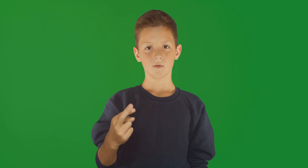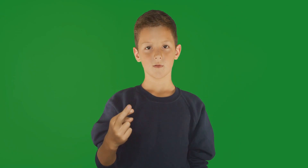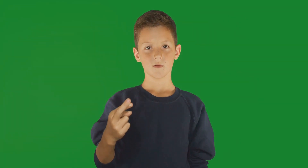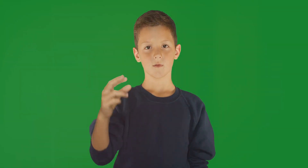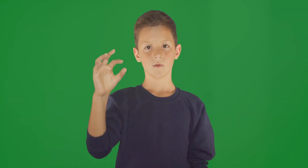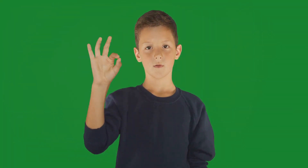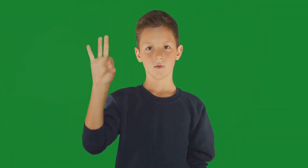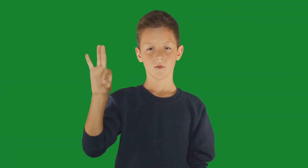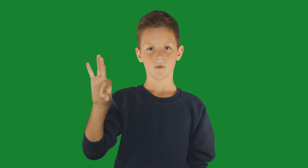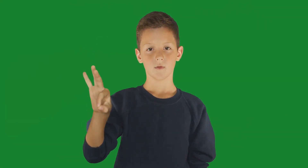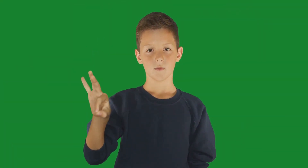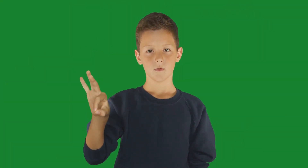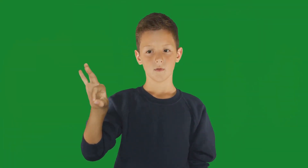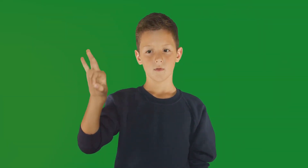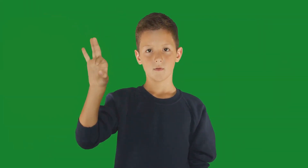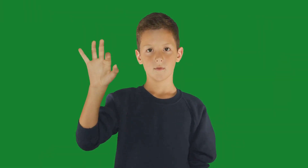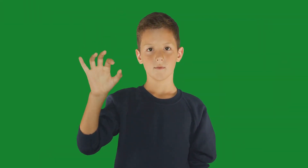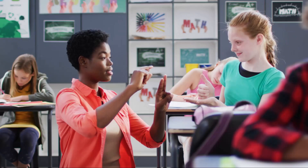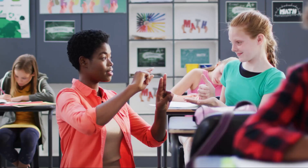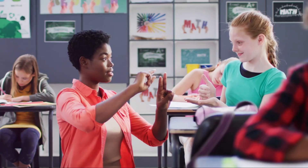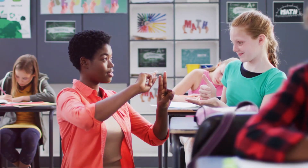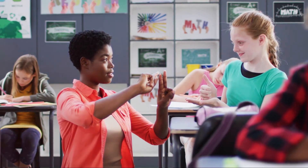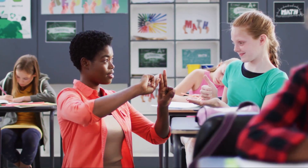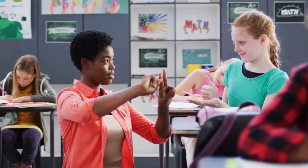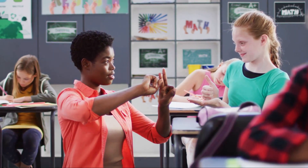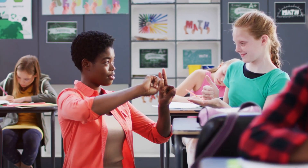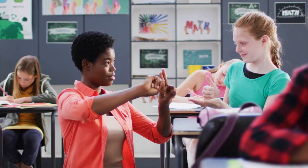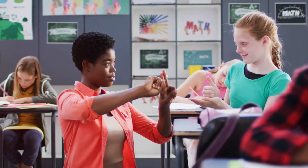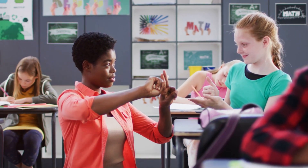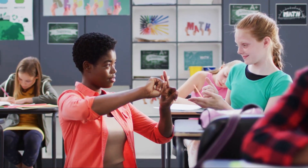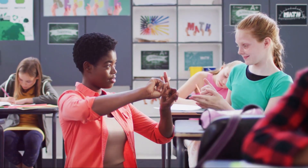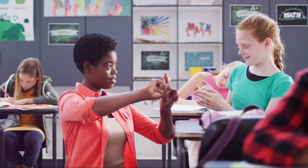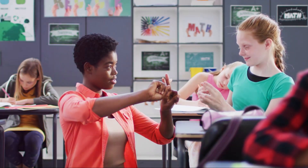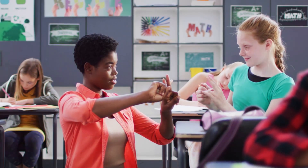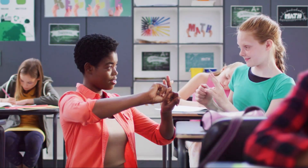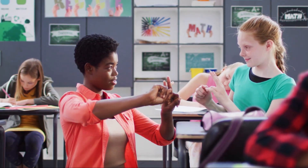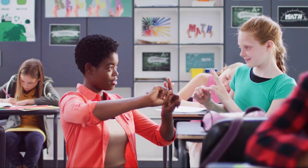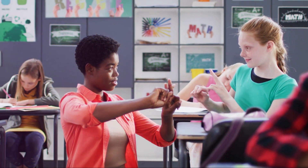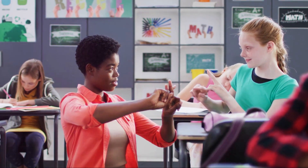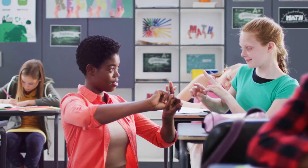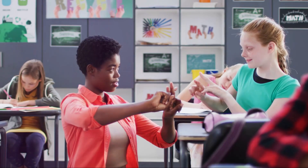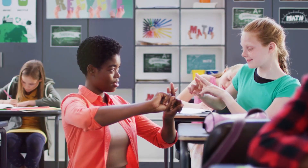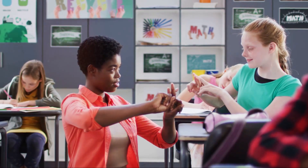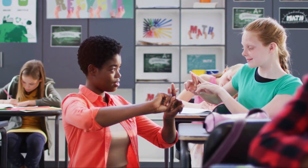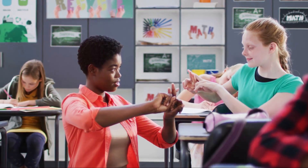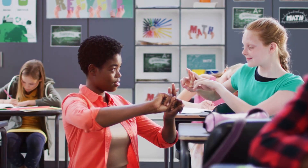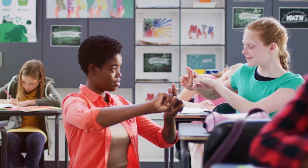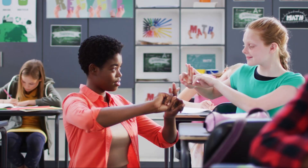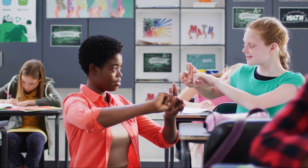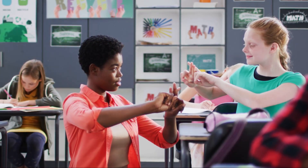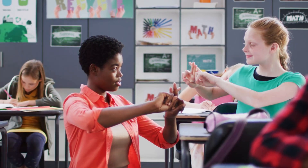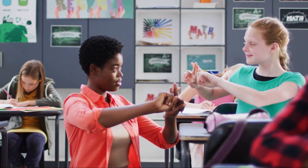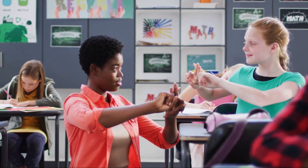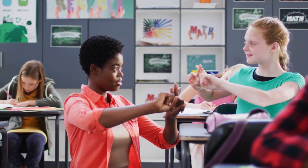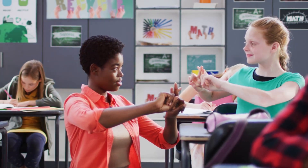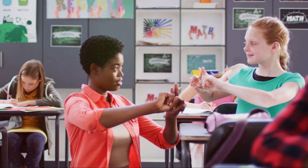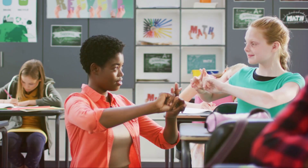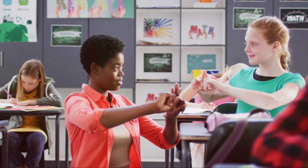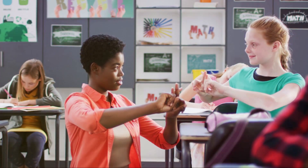like the Deaf President Now movement. Understanding Deaf culture helps us appreciate the diversity of human experiences and challenges